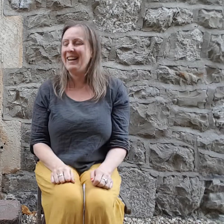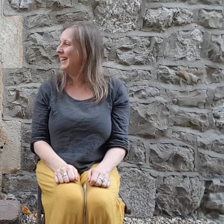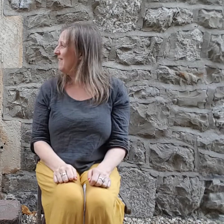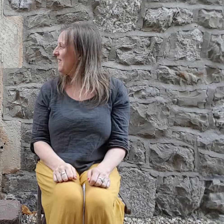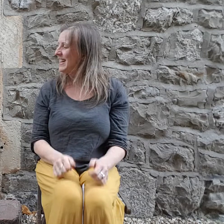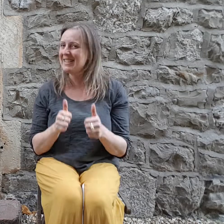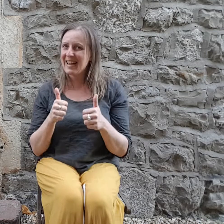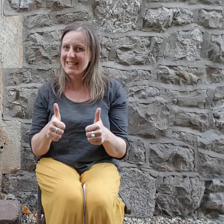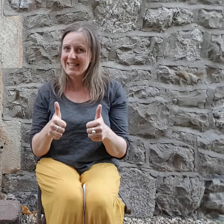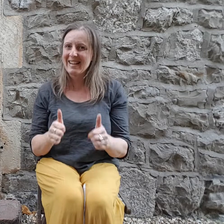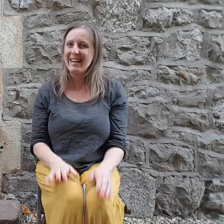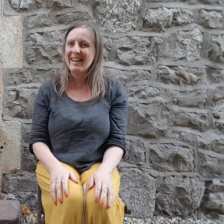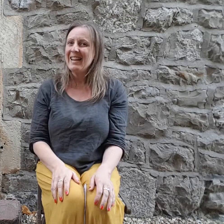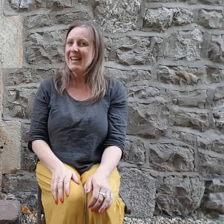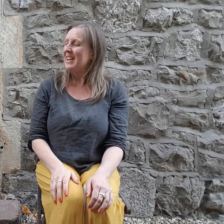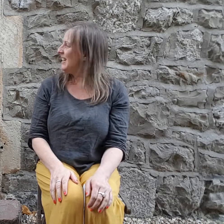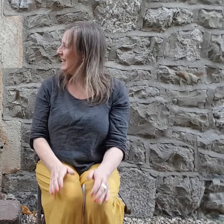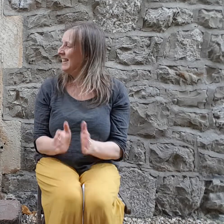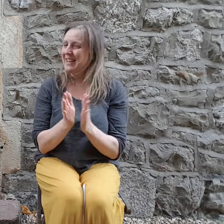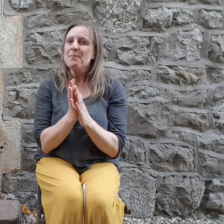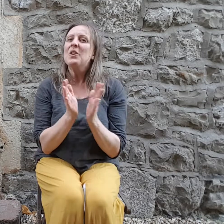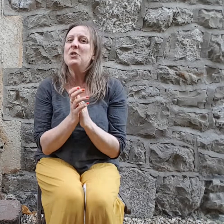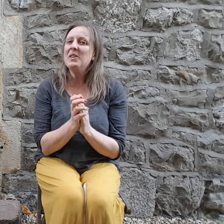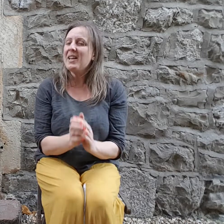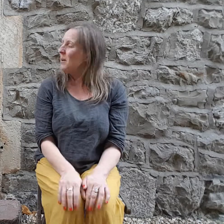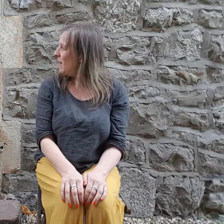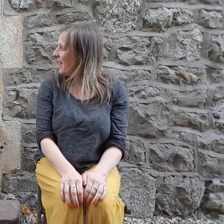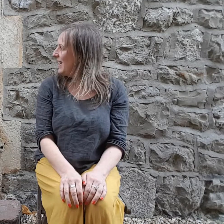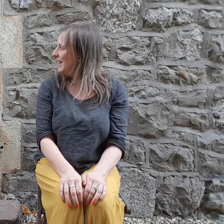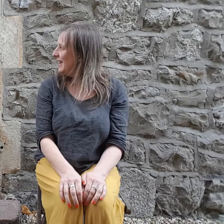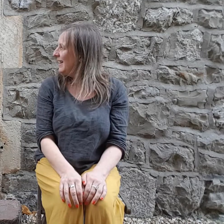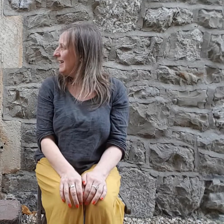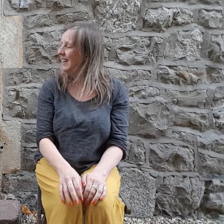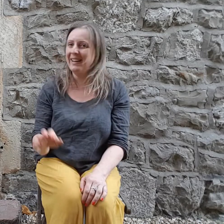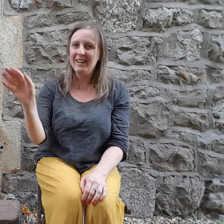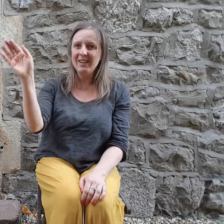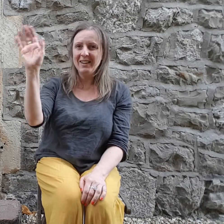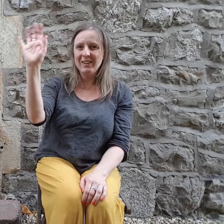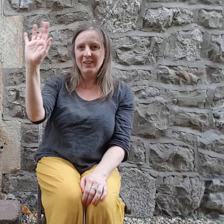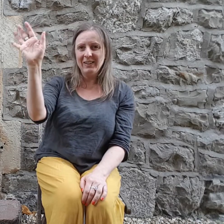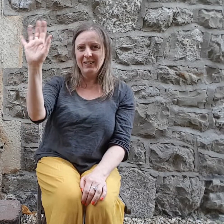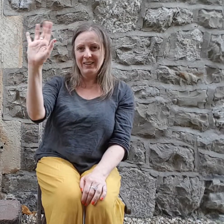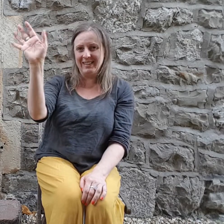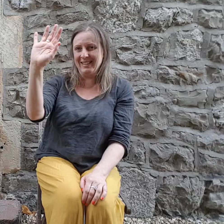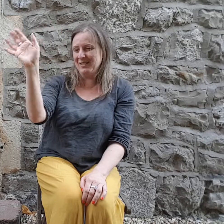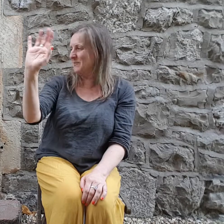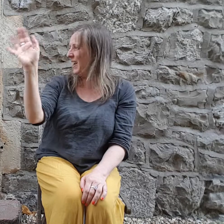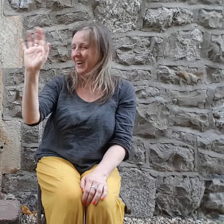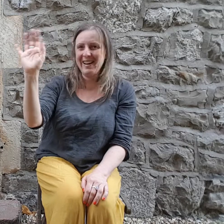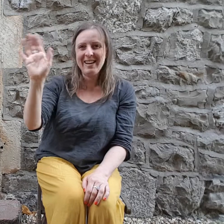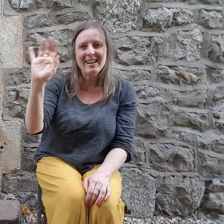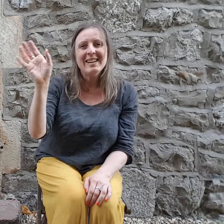Postwoman. Fantastic, Simon! Fantastic! Should we say goodbye? Bye, ladies and gentlemen. Bye!